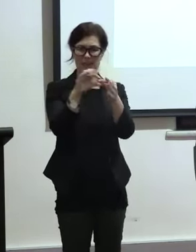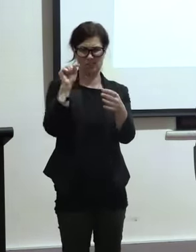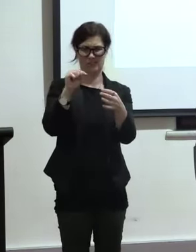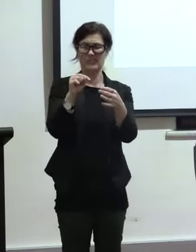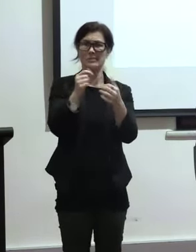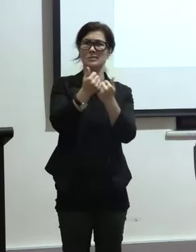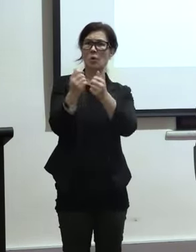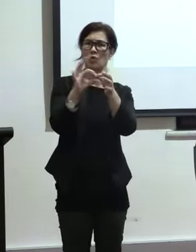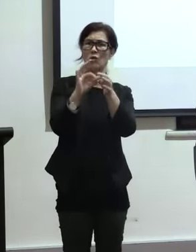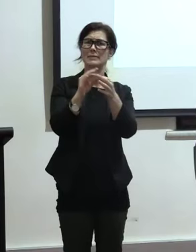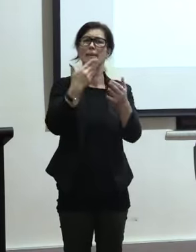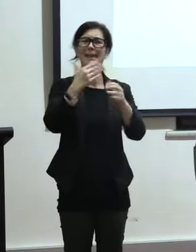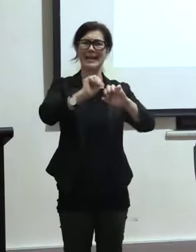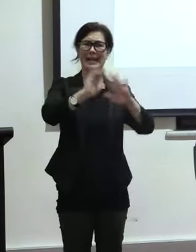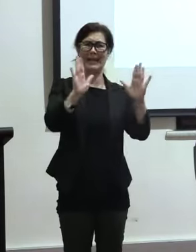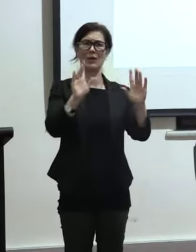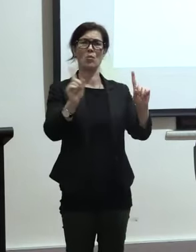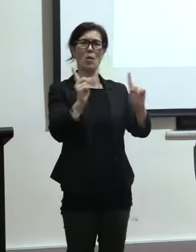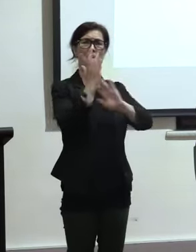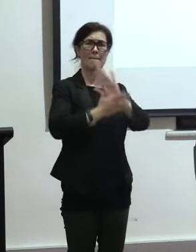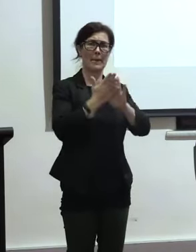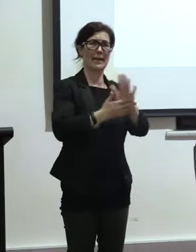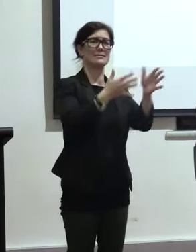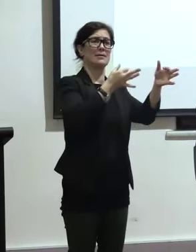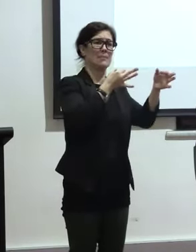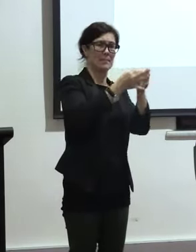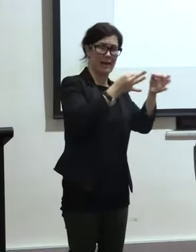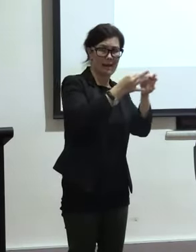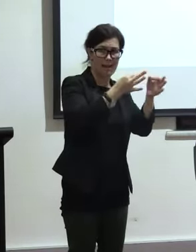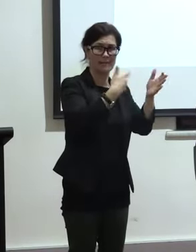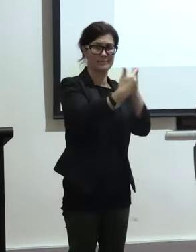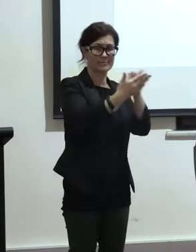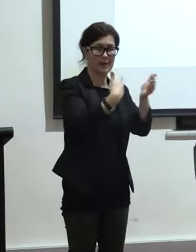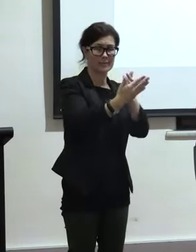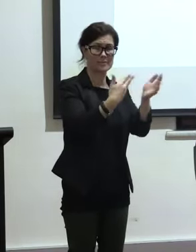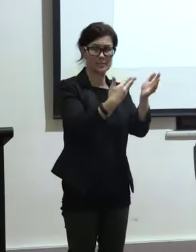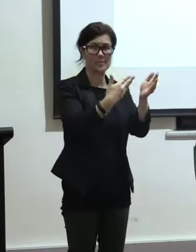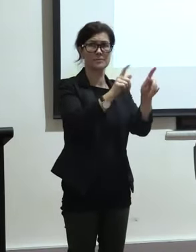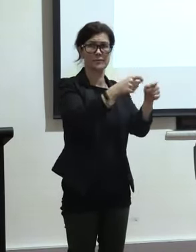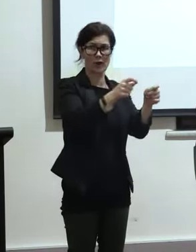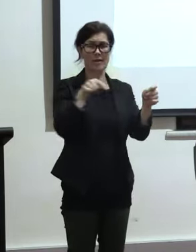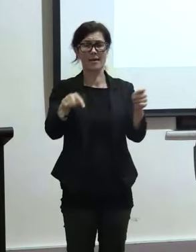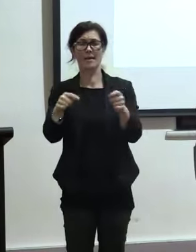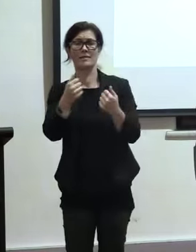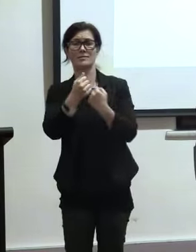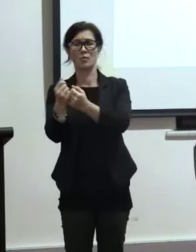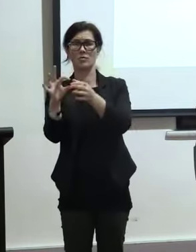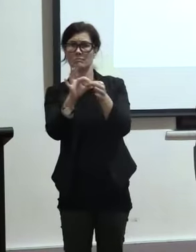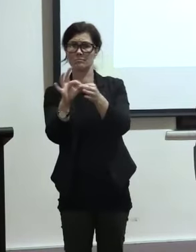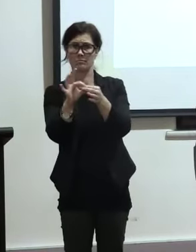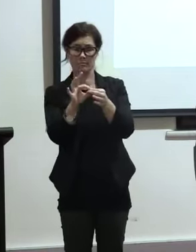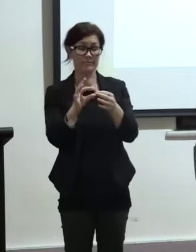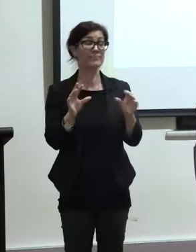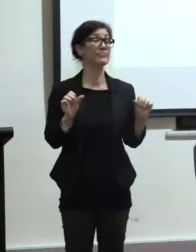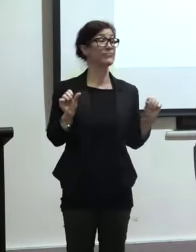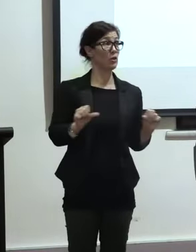just clarify for me. Yeah. That. Okay. So when people are going through the planning